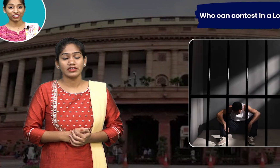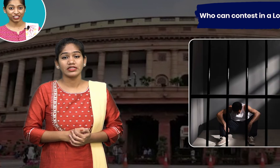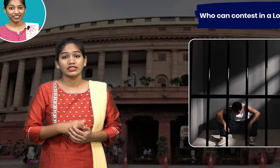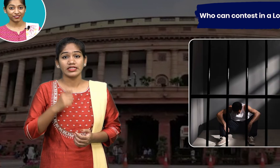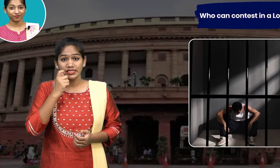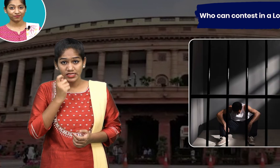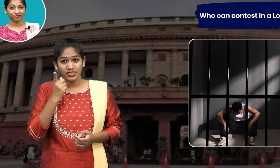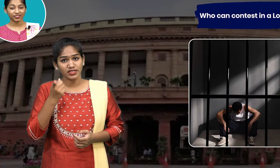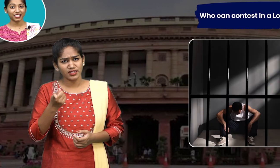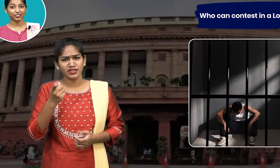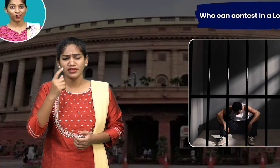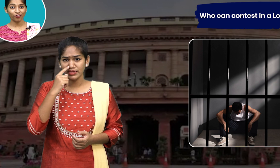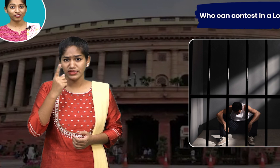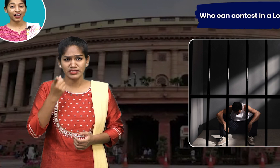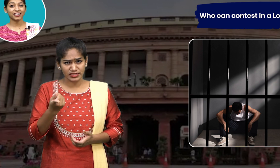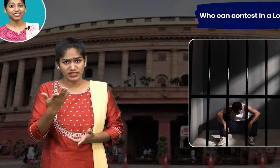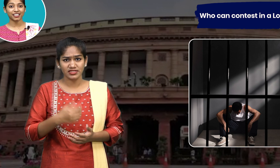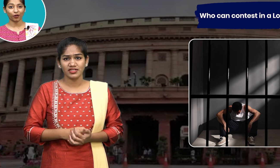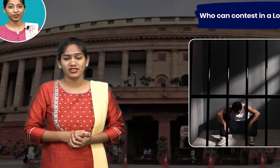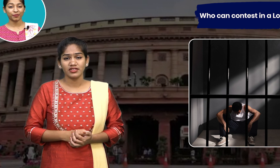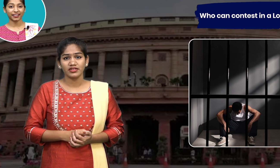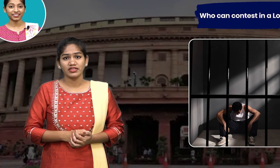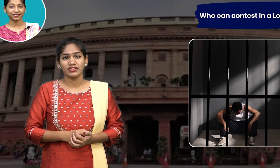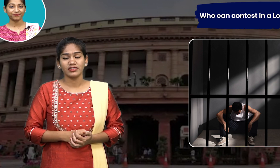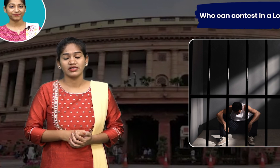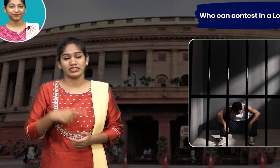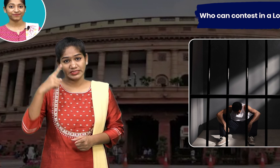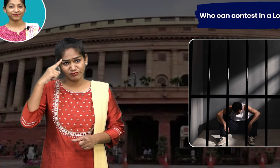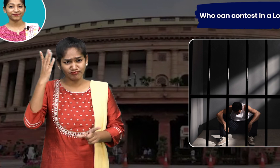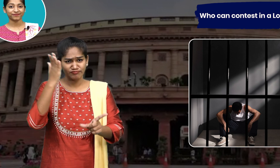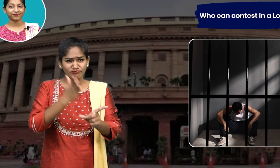He or she is of unsound mind.